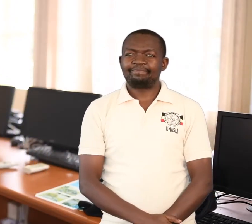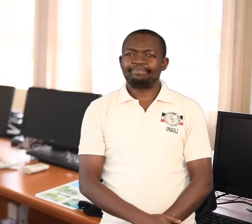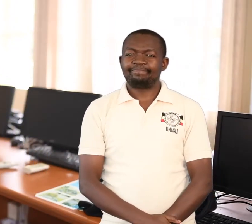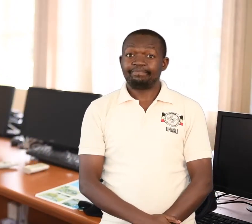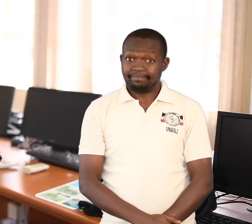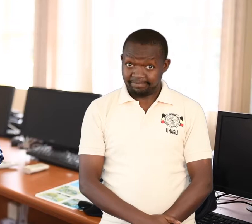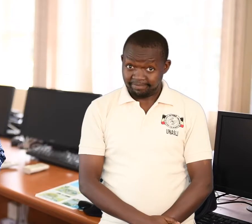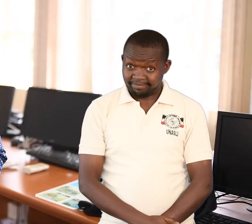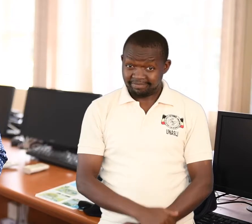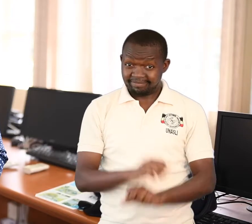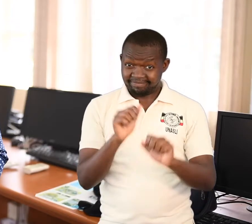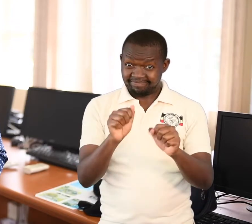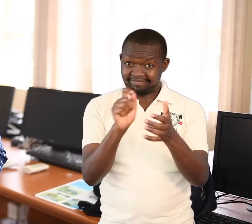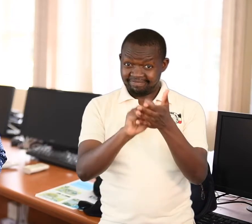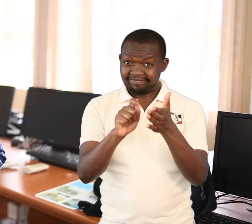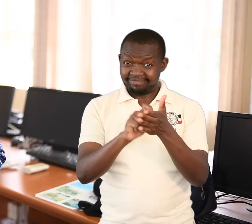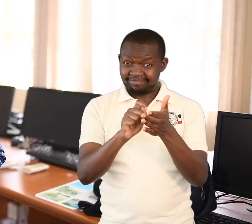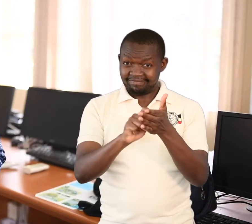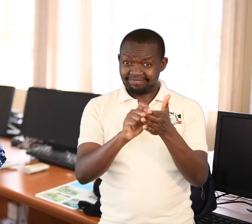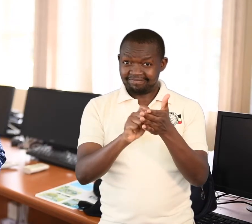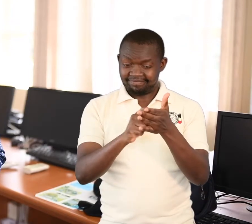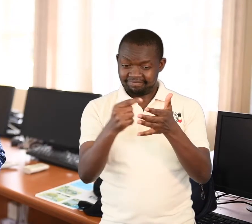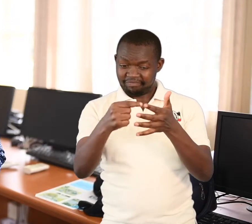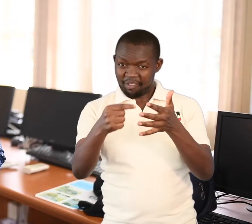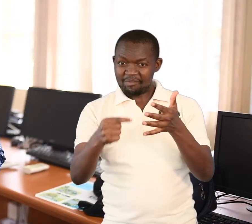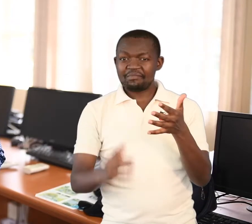Can you write down something?